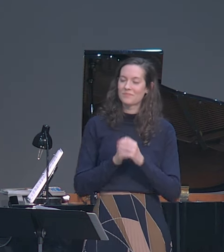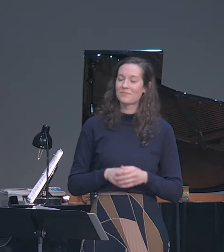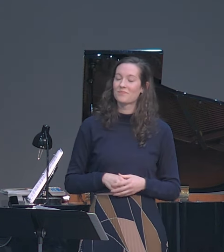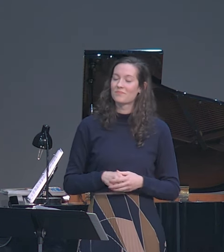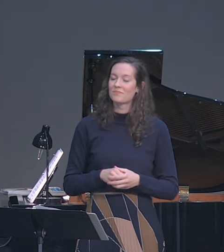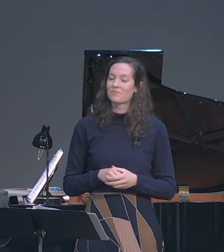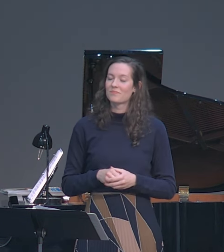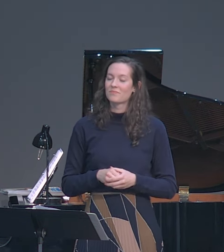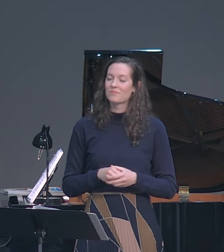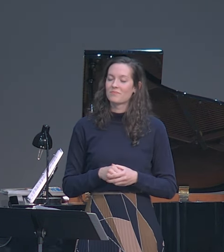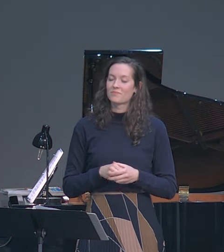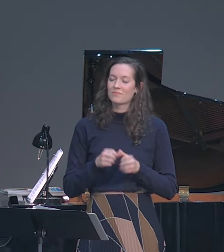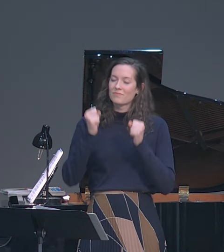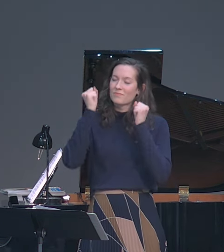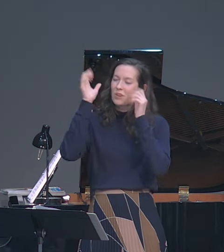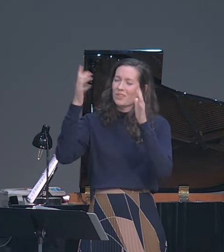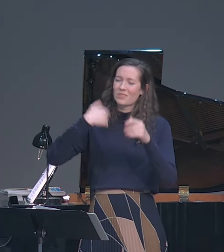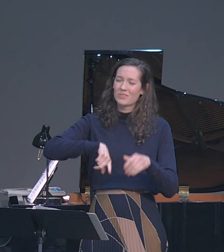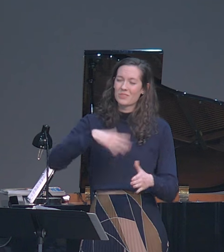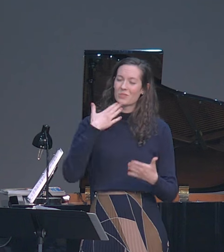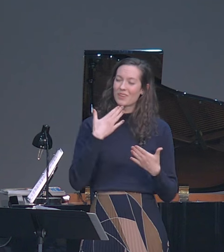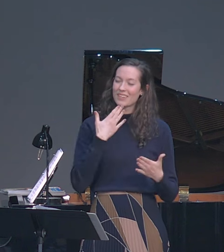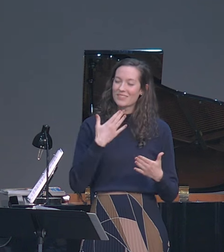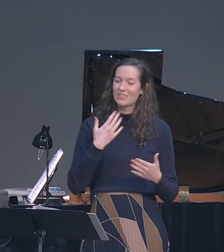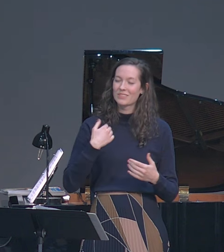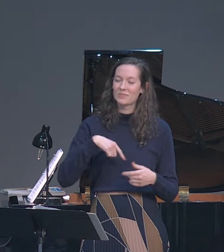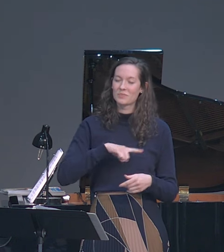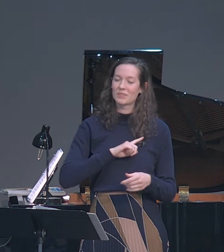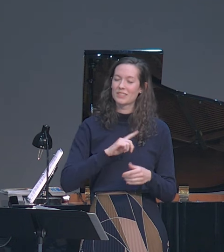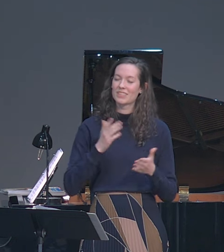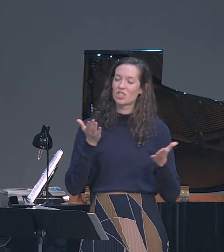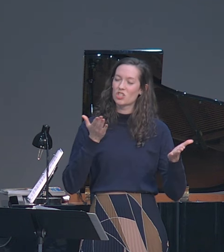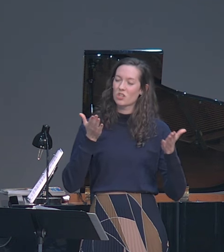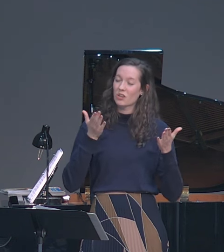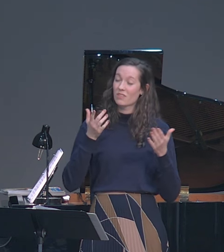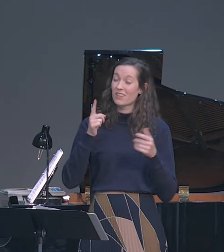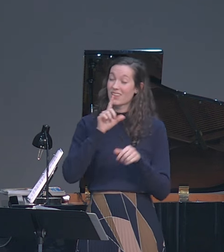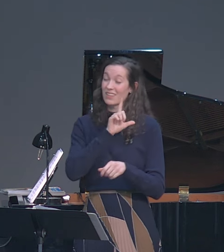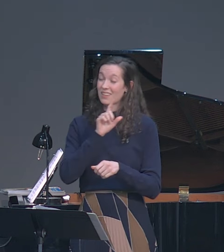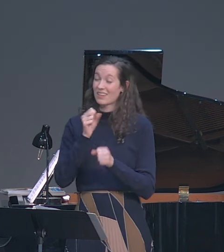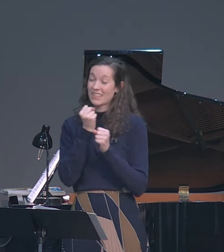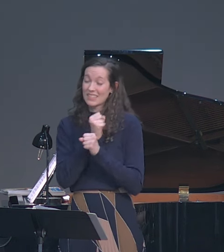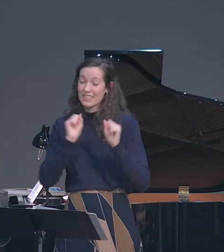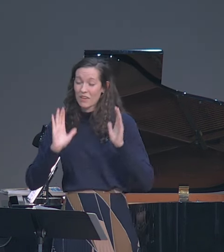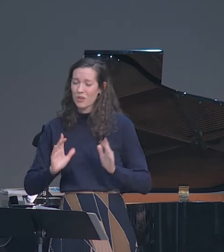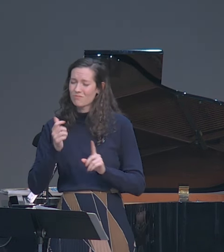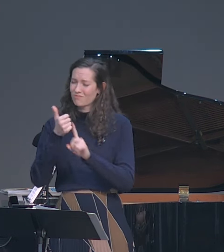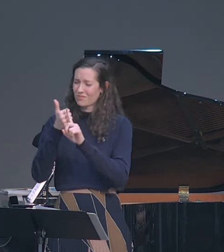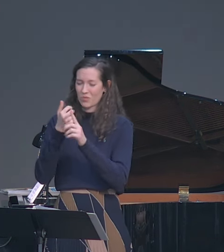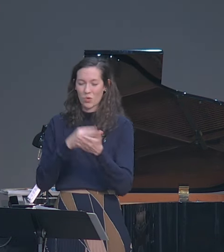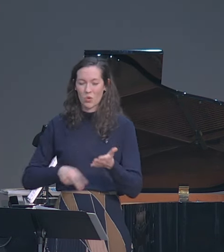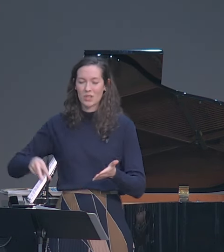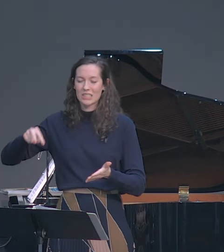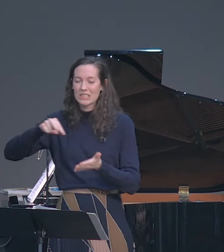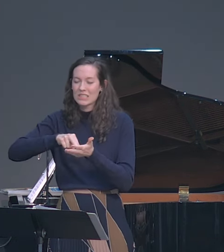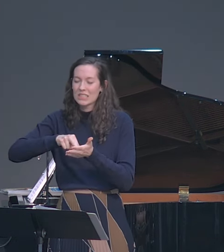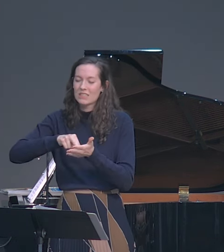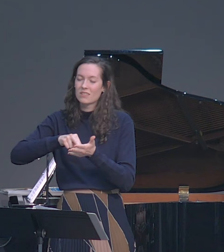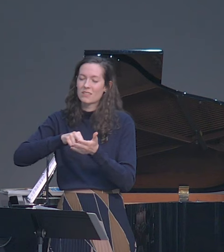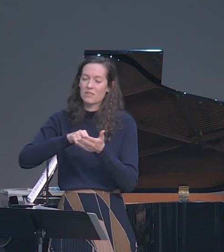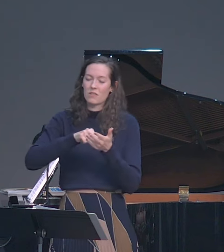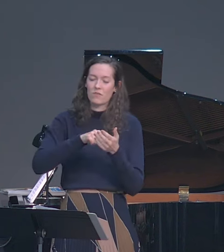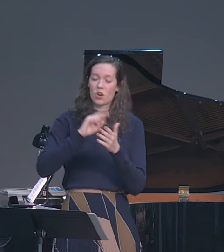grateful that we serve a risen Lord and Savior who is supreme over heaven and earth, who